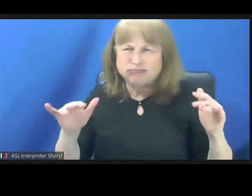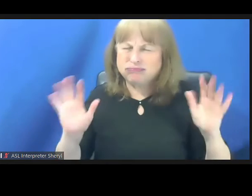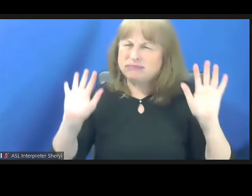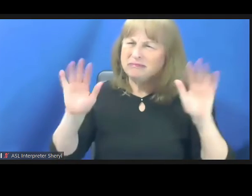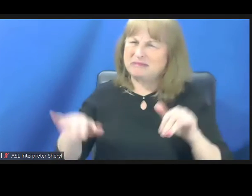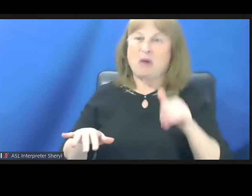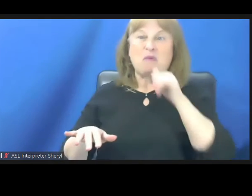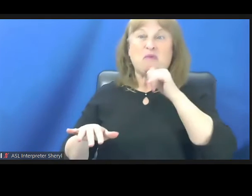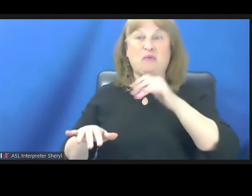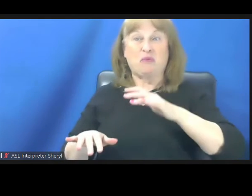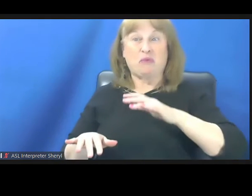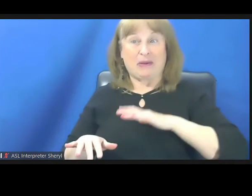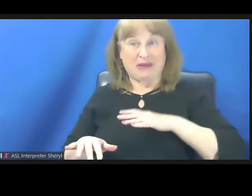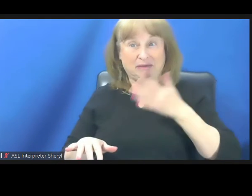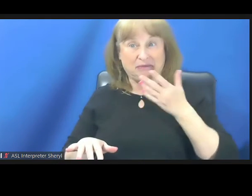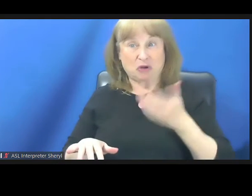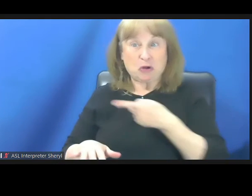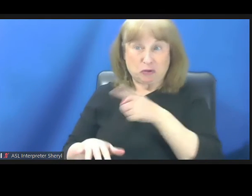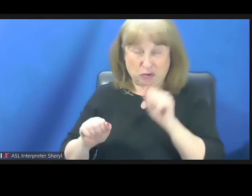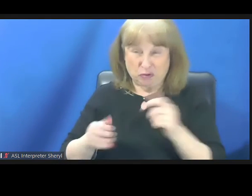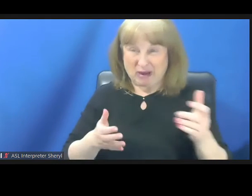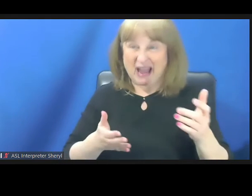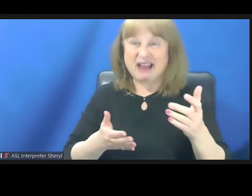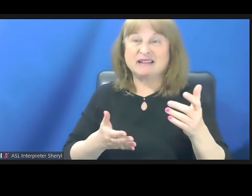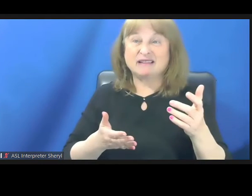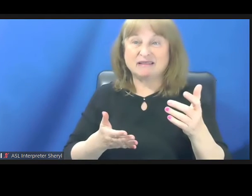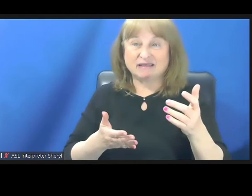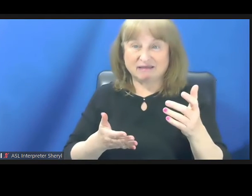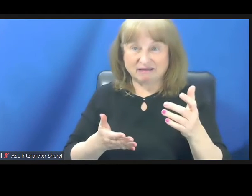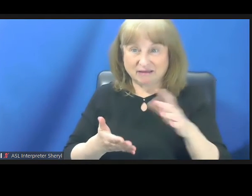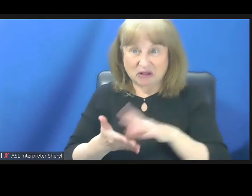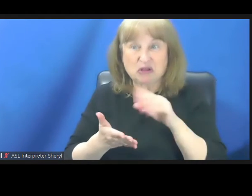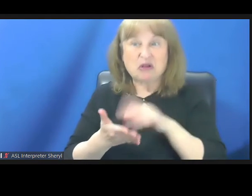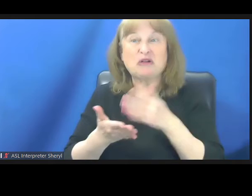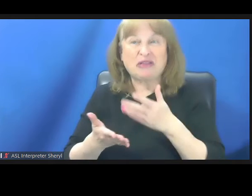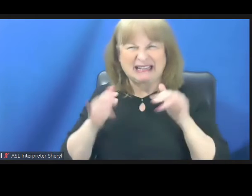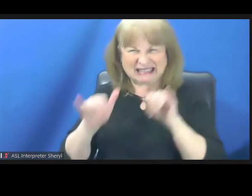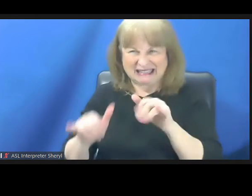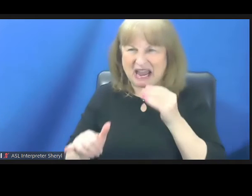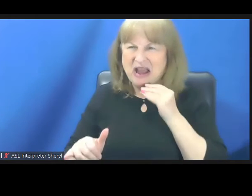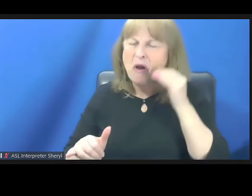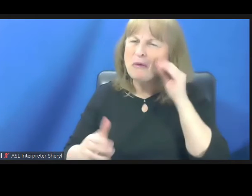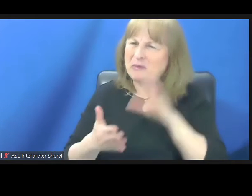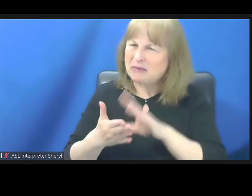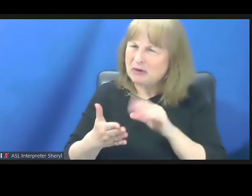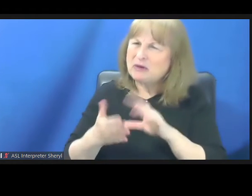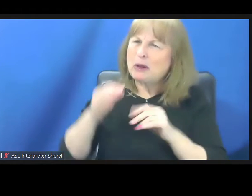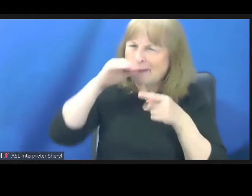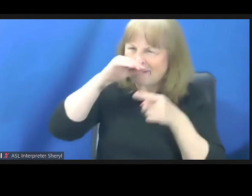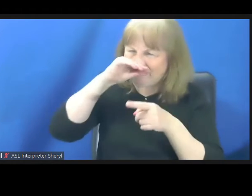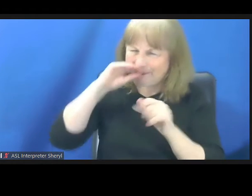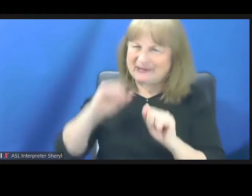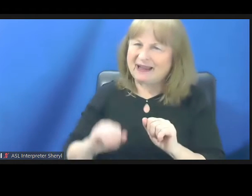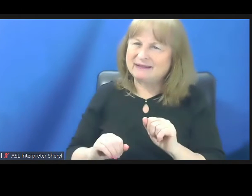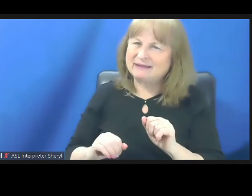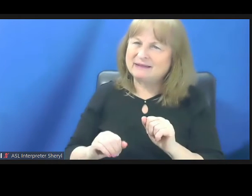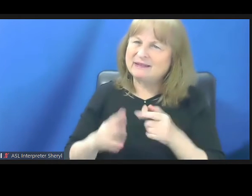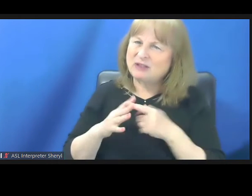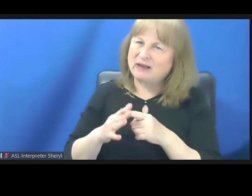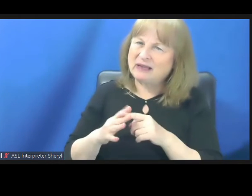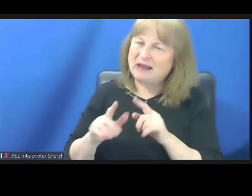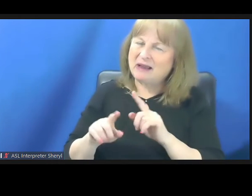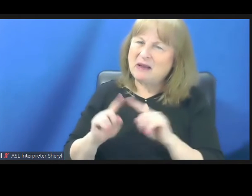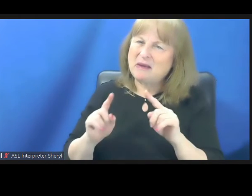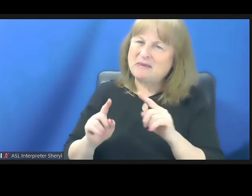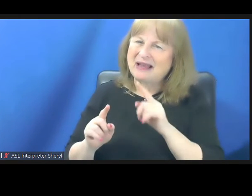women, you can earn things, stay at home, and you can, so you start. But there is